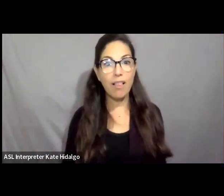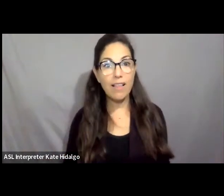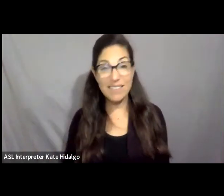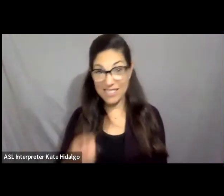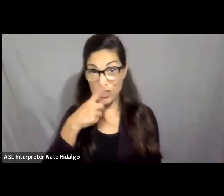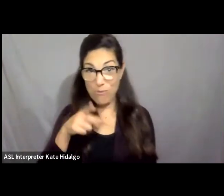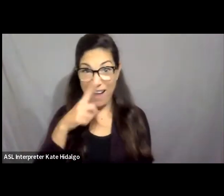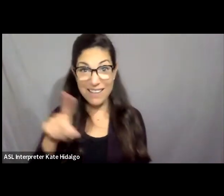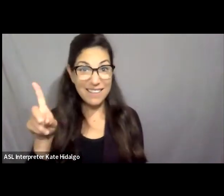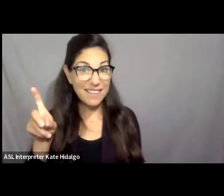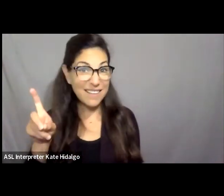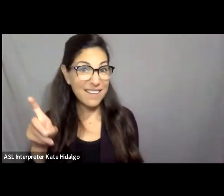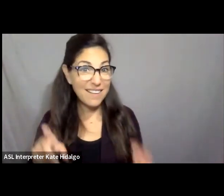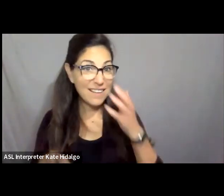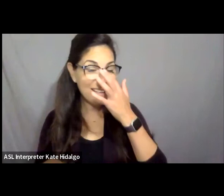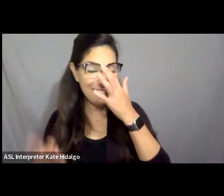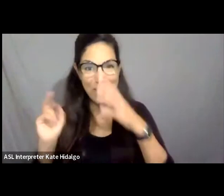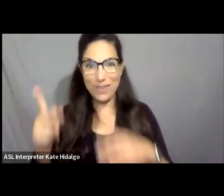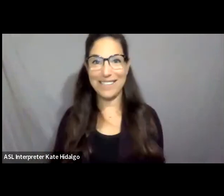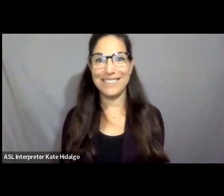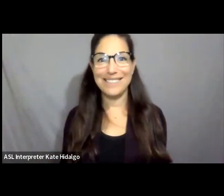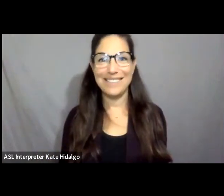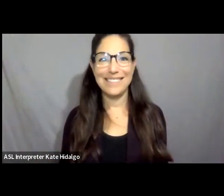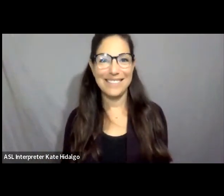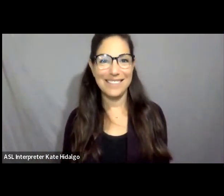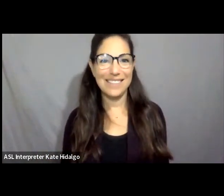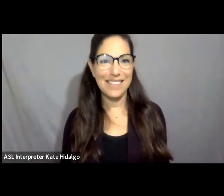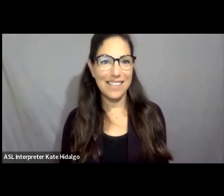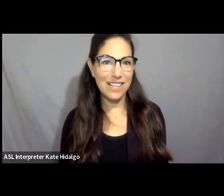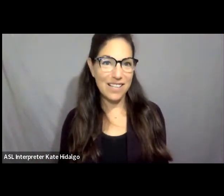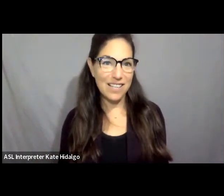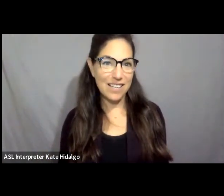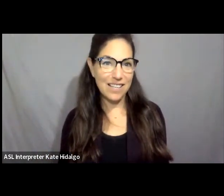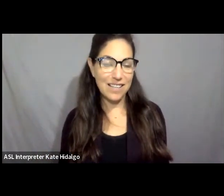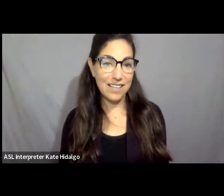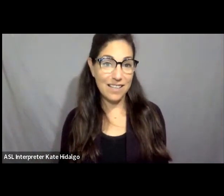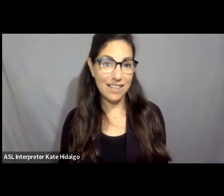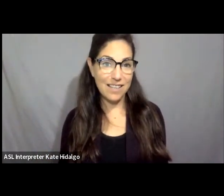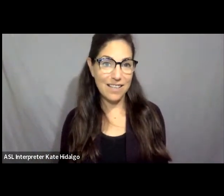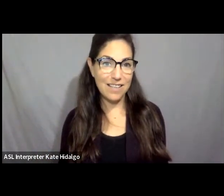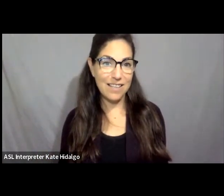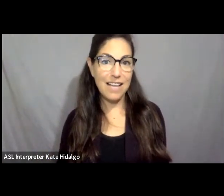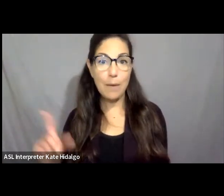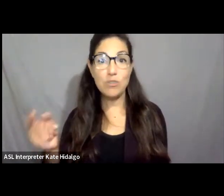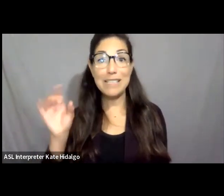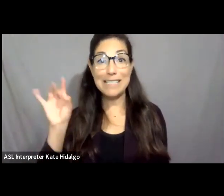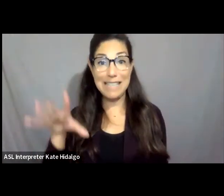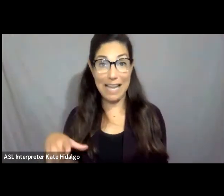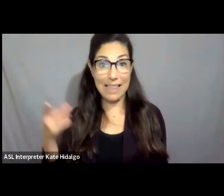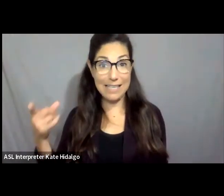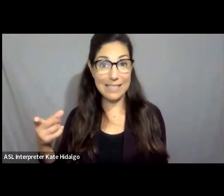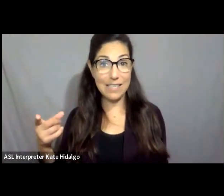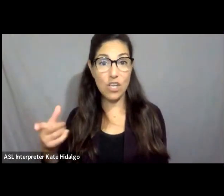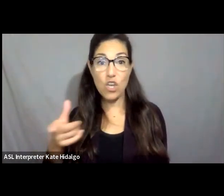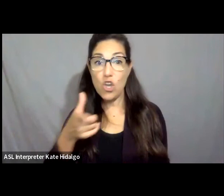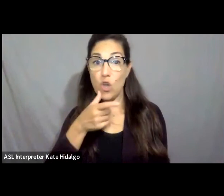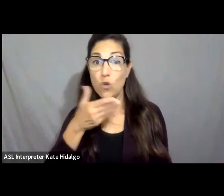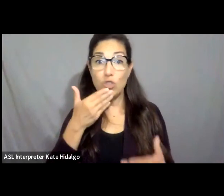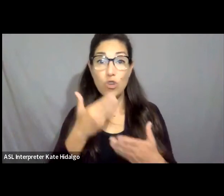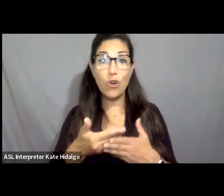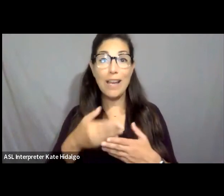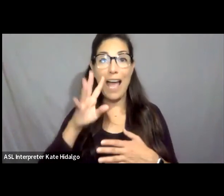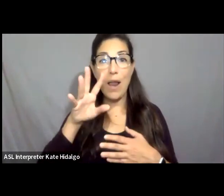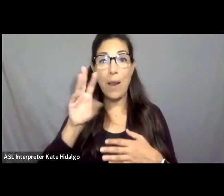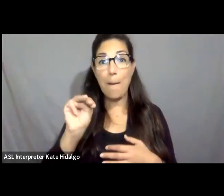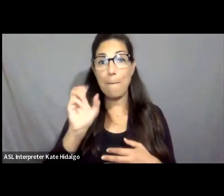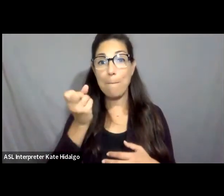mind? Okay. You never go So, first. well, I'm just going to say this. First, whoever's good at master schedule, can I